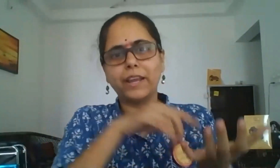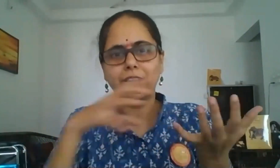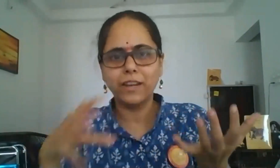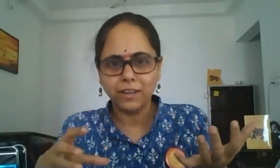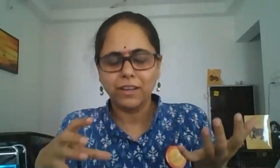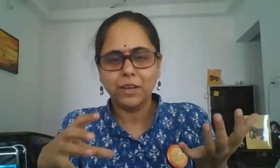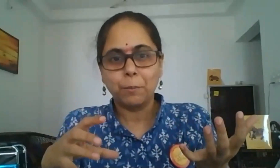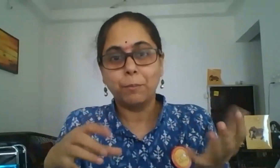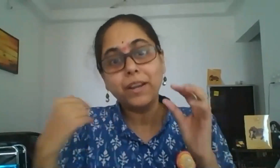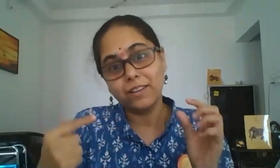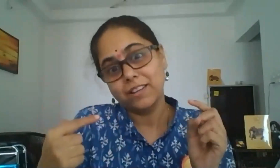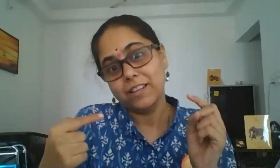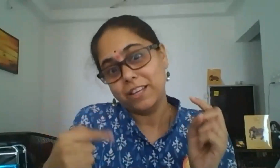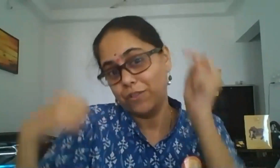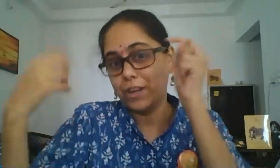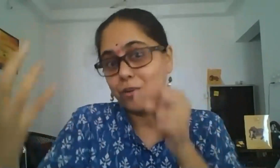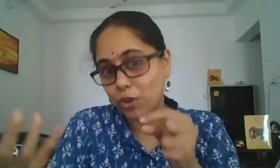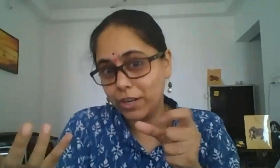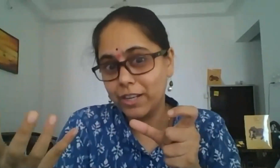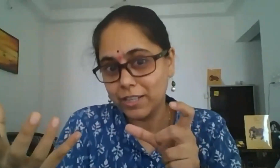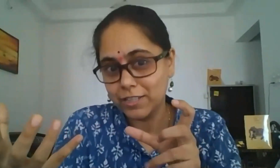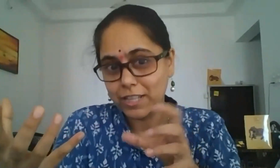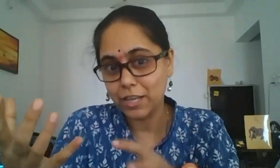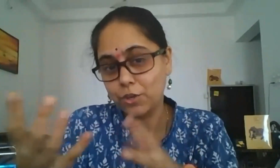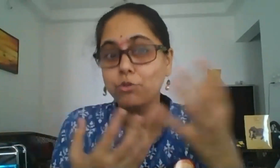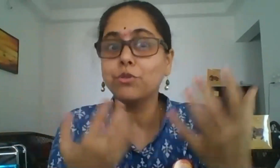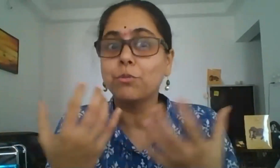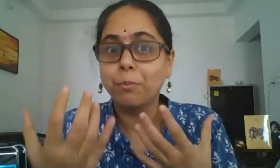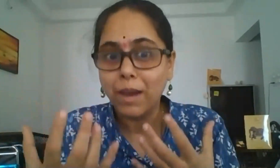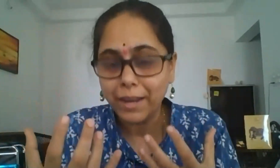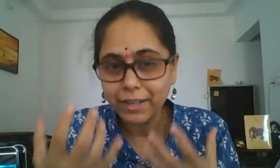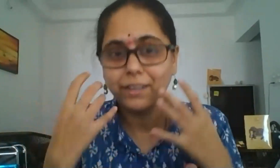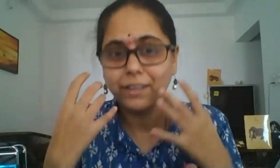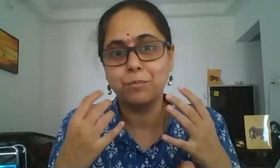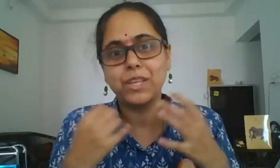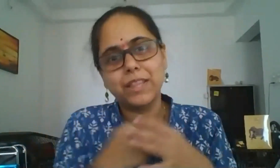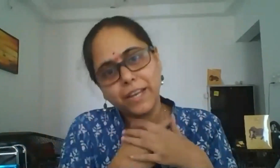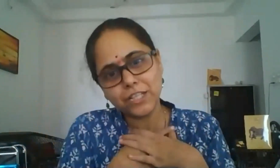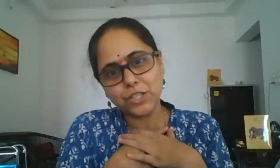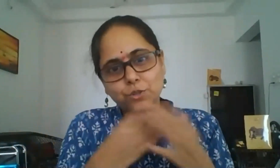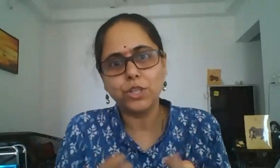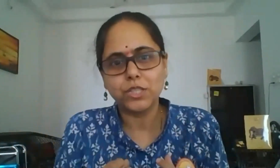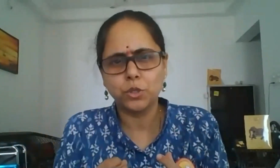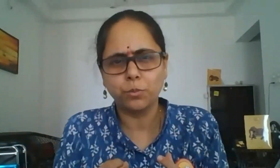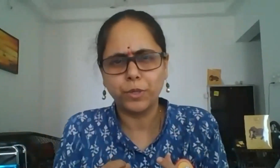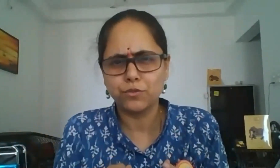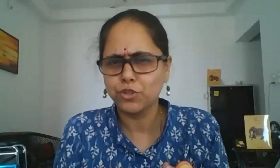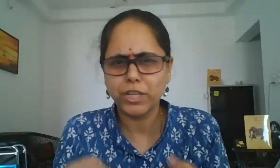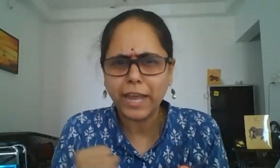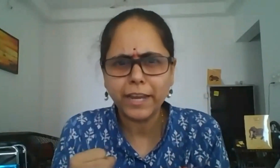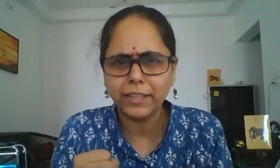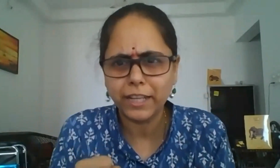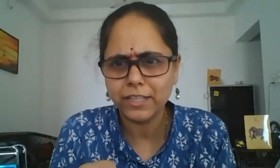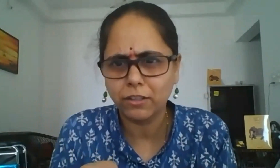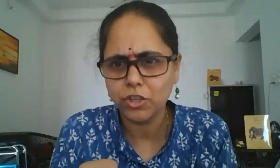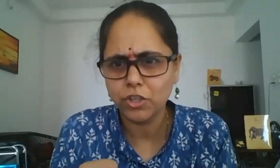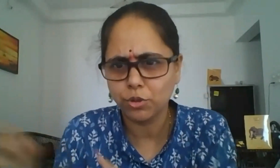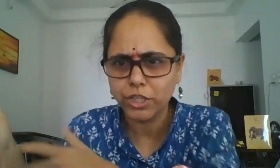it, but if there are volunteers like you, you might be there just to listen to me. So she liked that I heard story. She